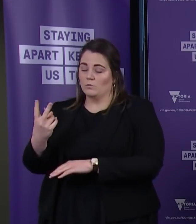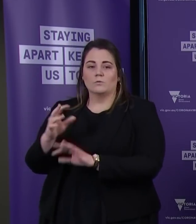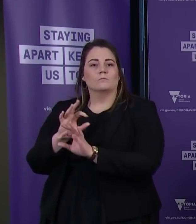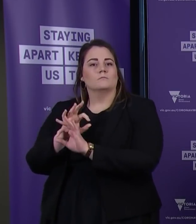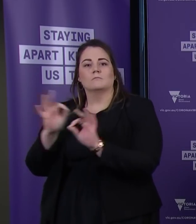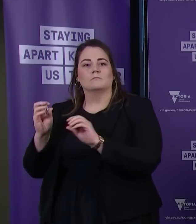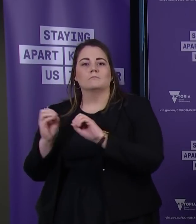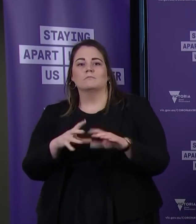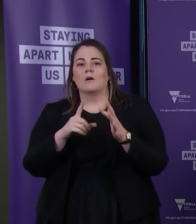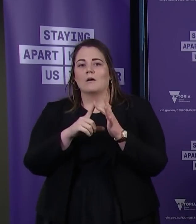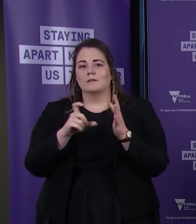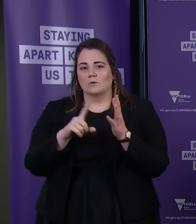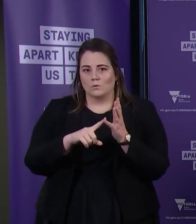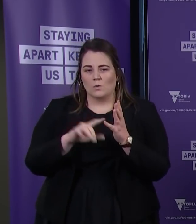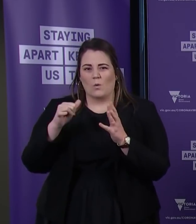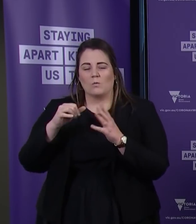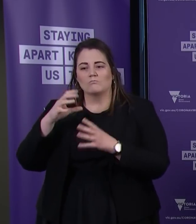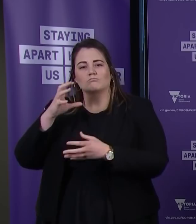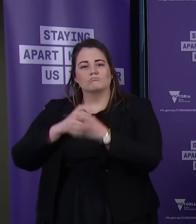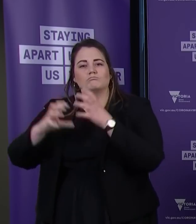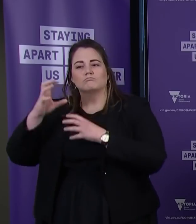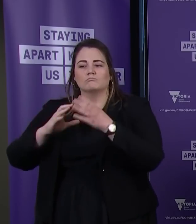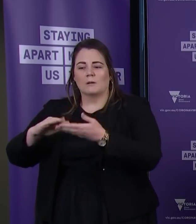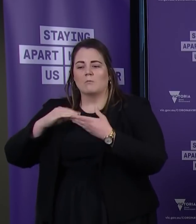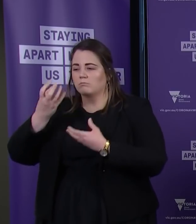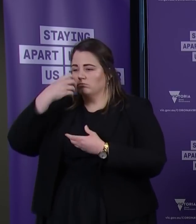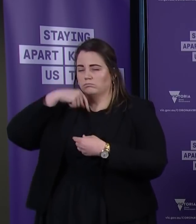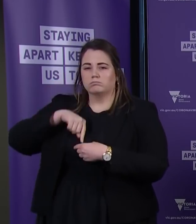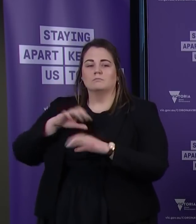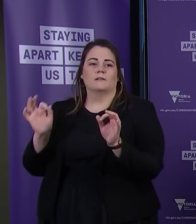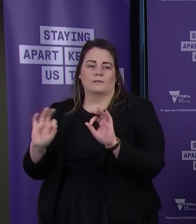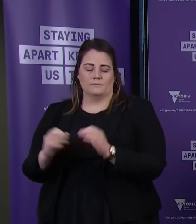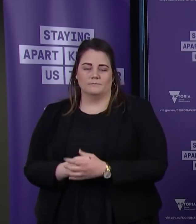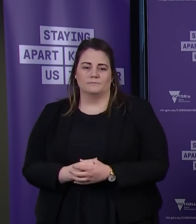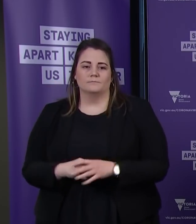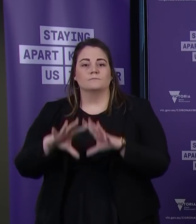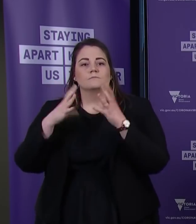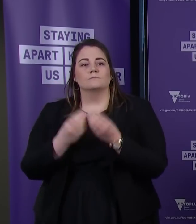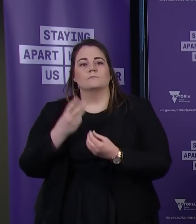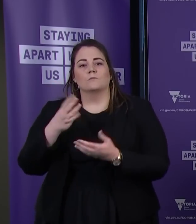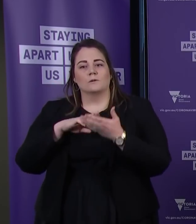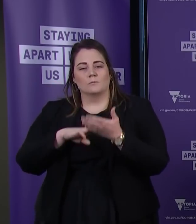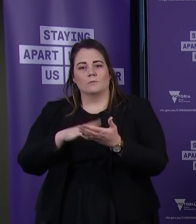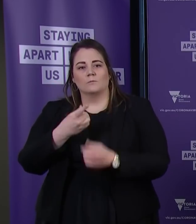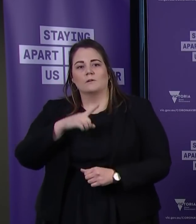in ICU or on a ventilator. There have been a total of